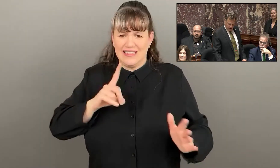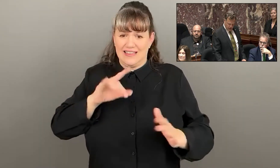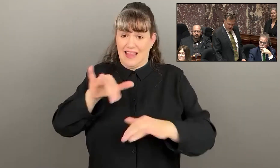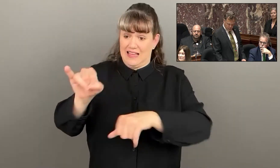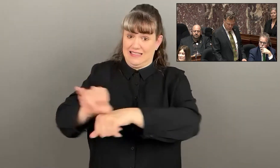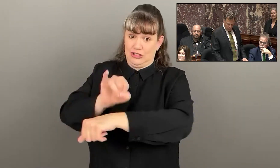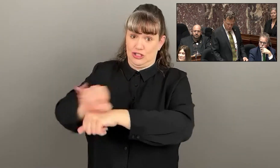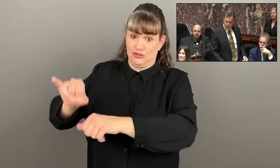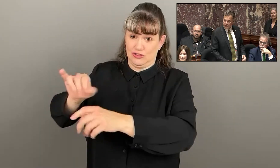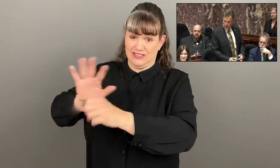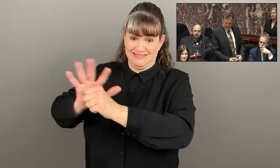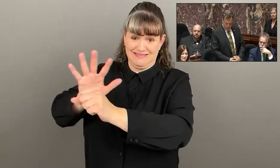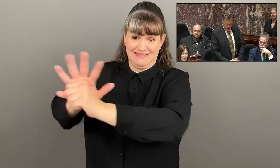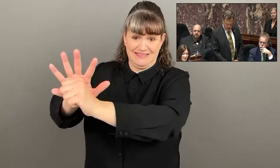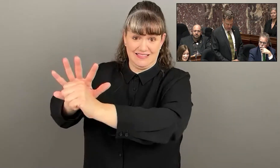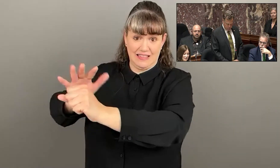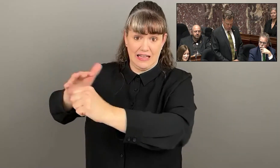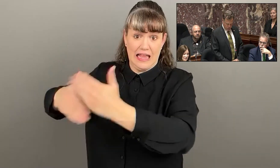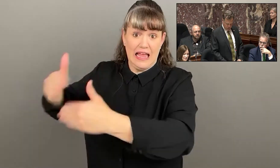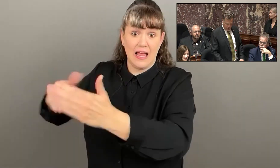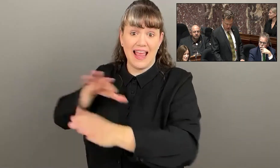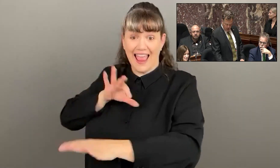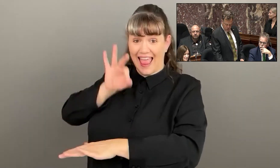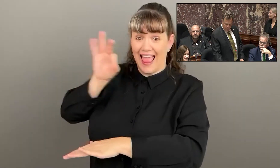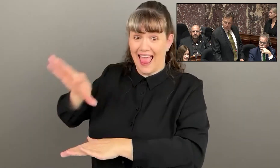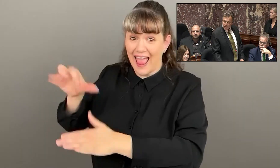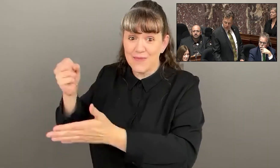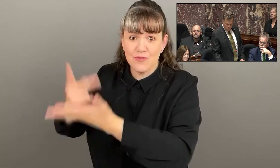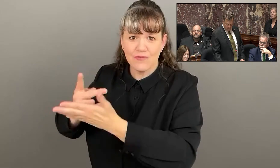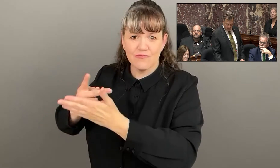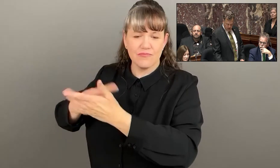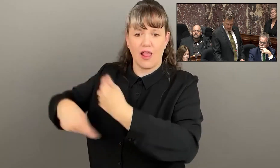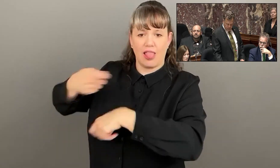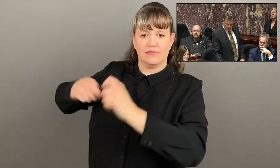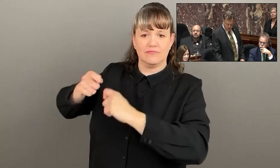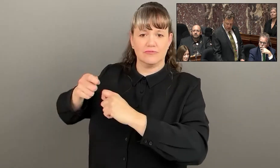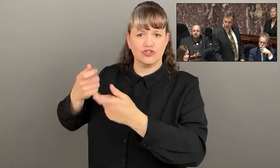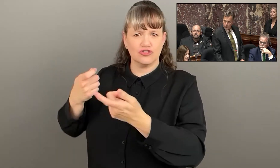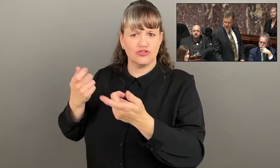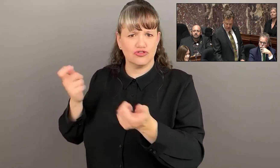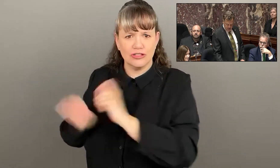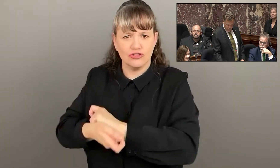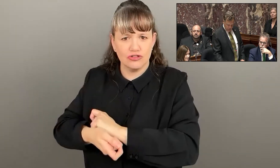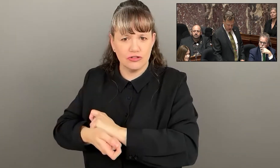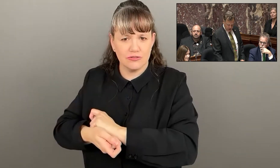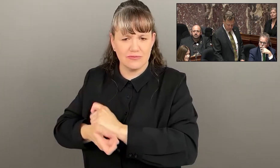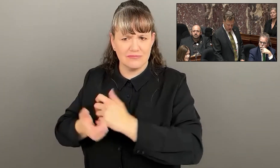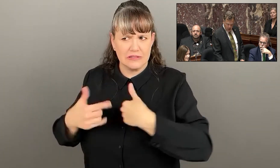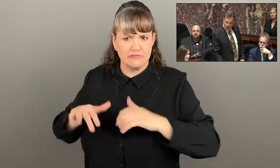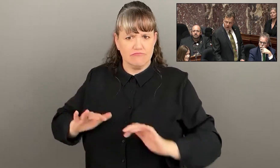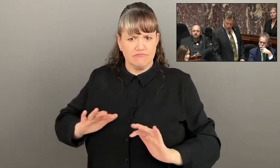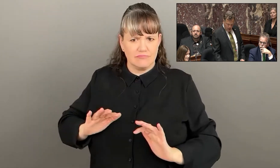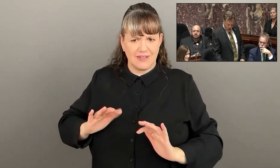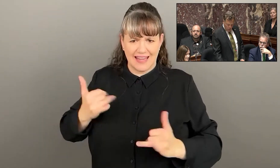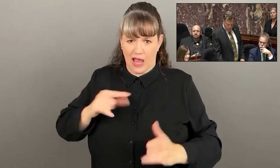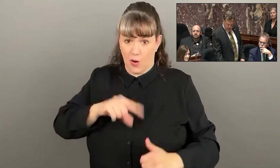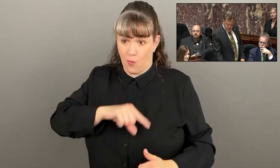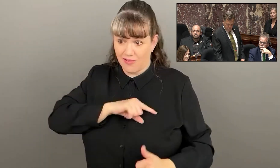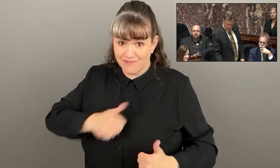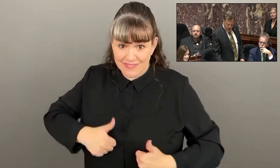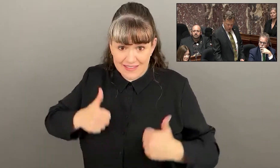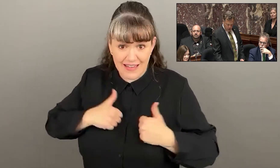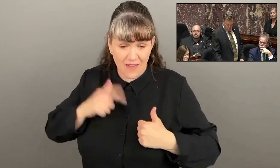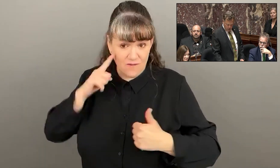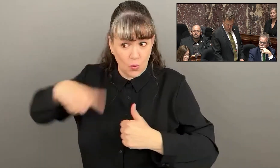overall impact, then move the goalposts once the project is approved, trampling on the quality of life of long-term residents of a community. How will the